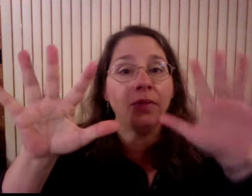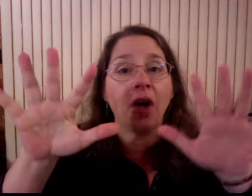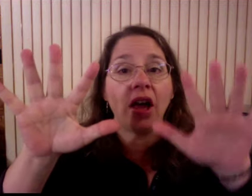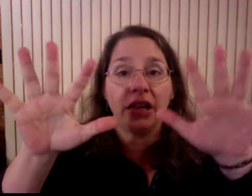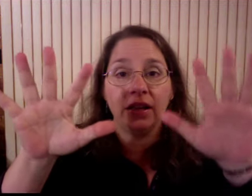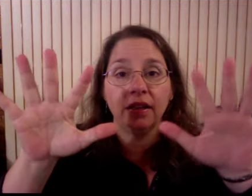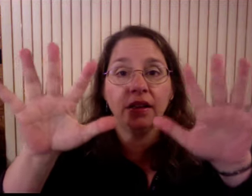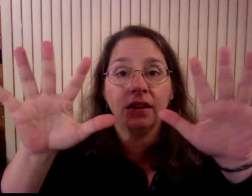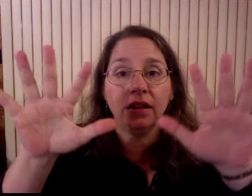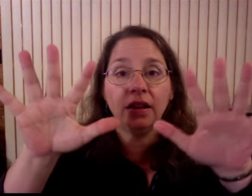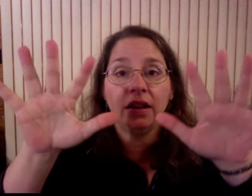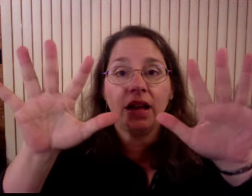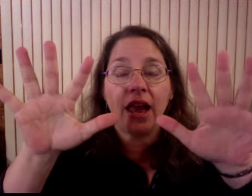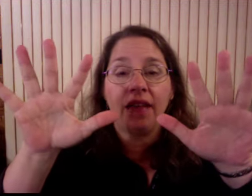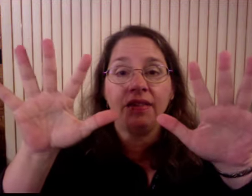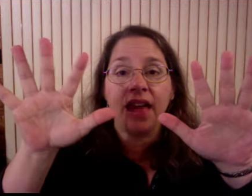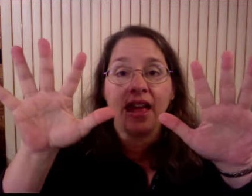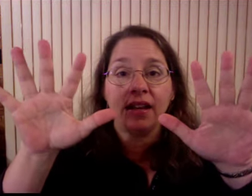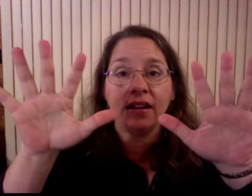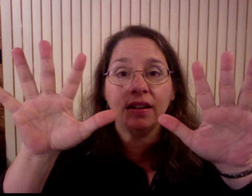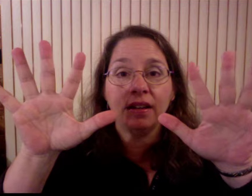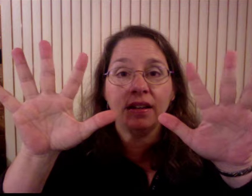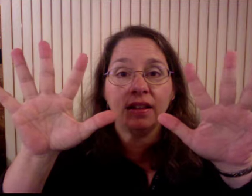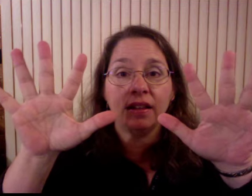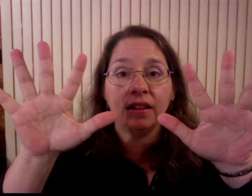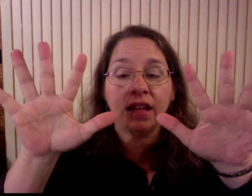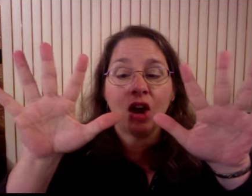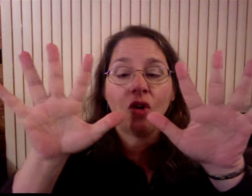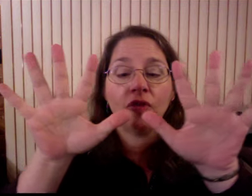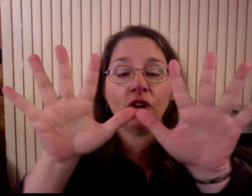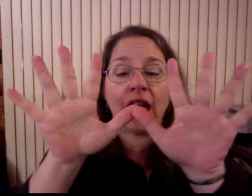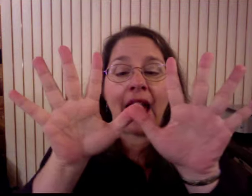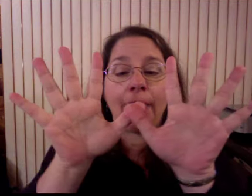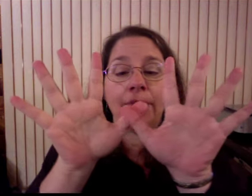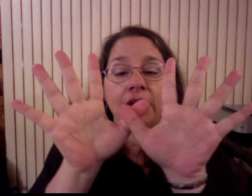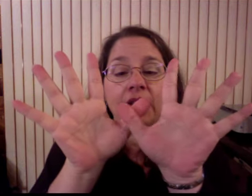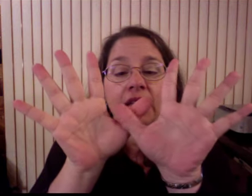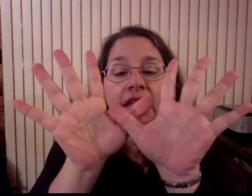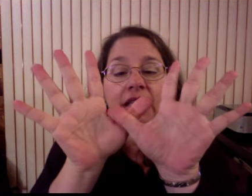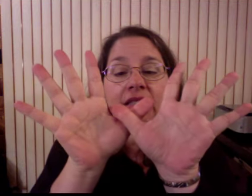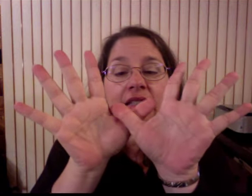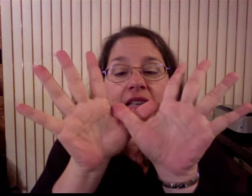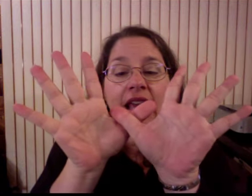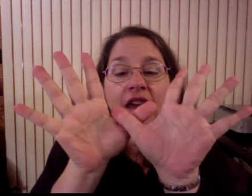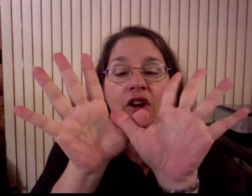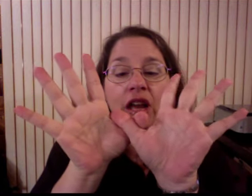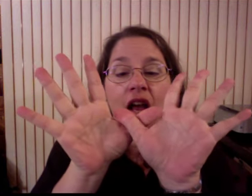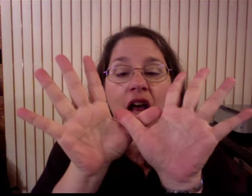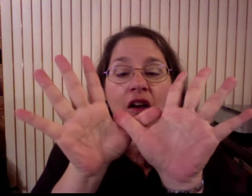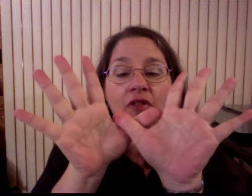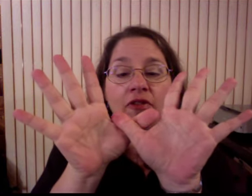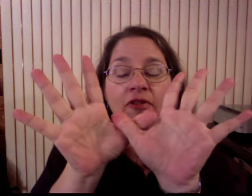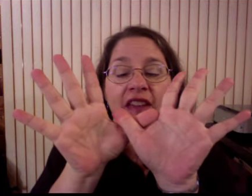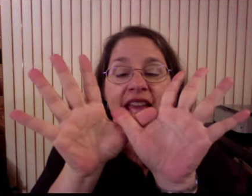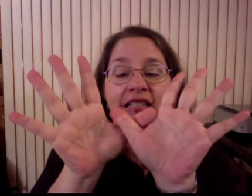body. And then the overlap is in the area of